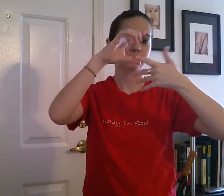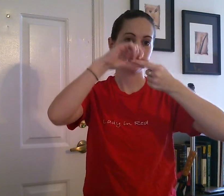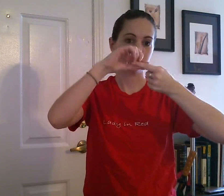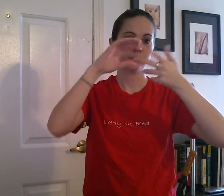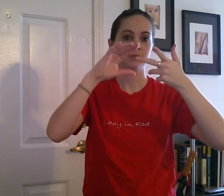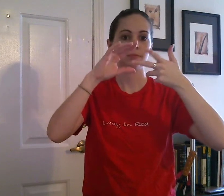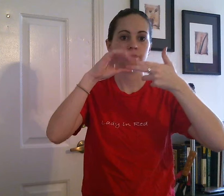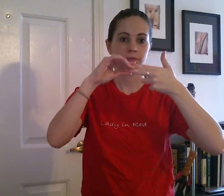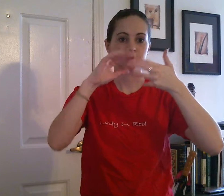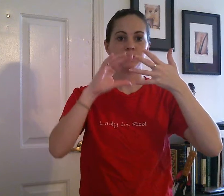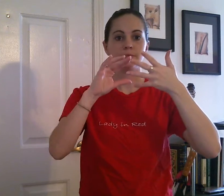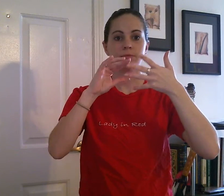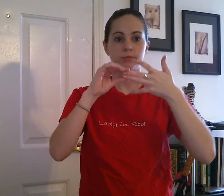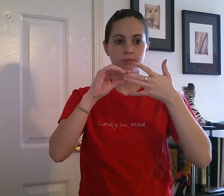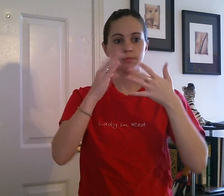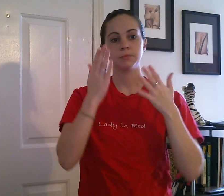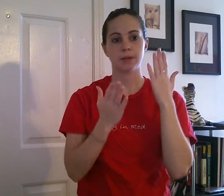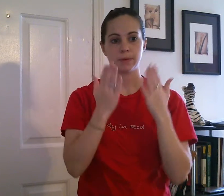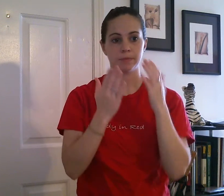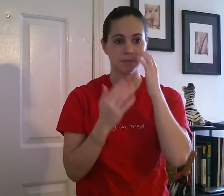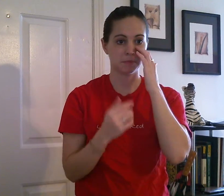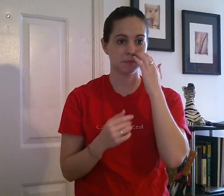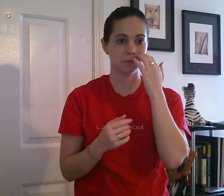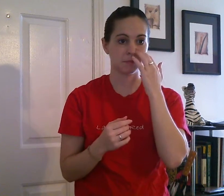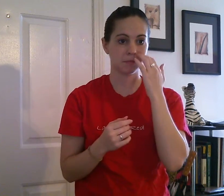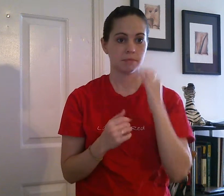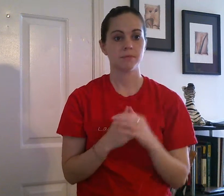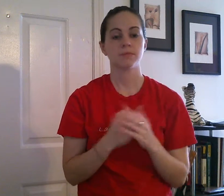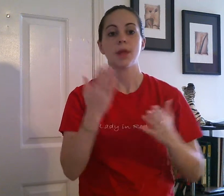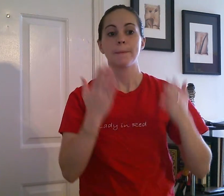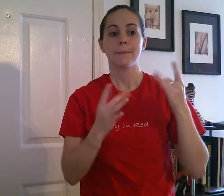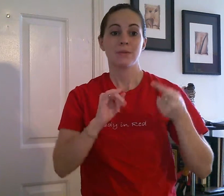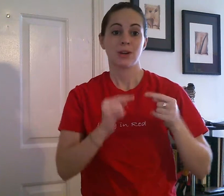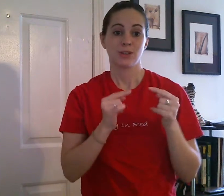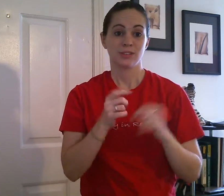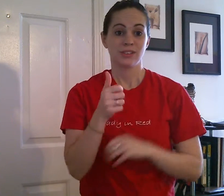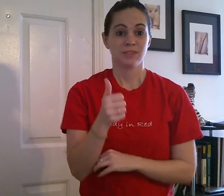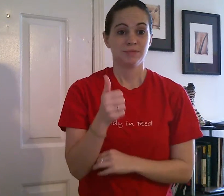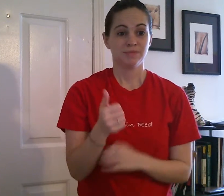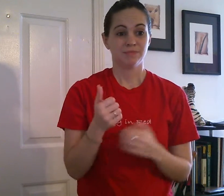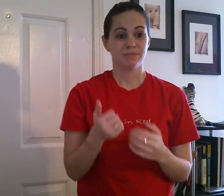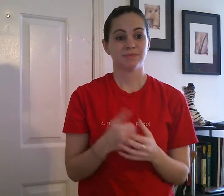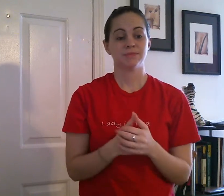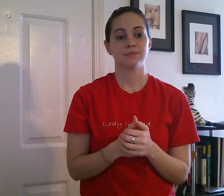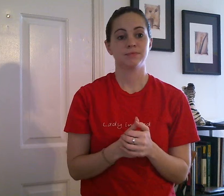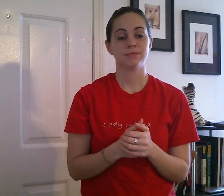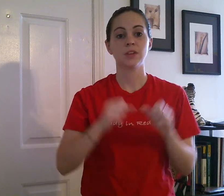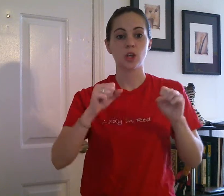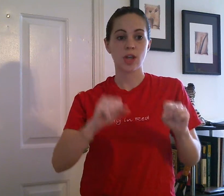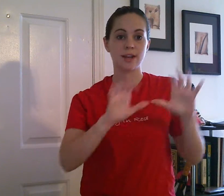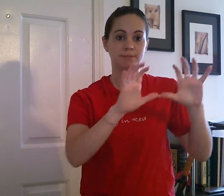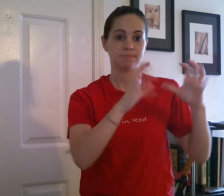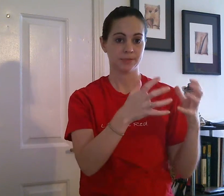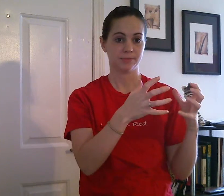which, in context, has the potential to cause harm. A useful way to categorize hazards is to identify them